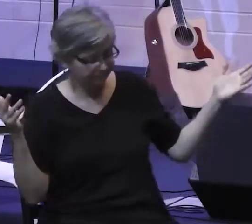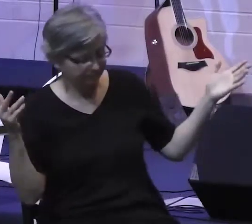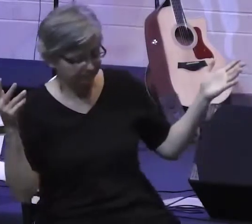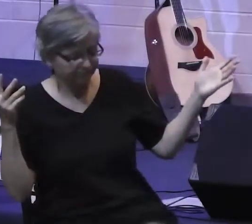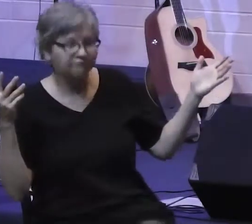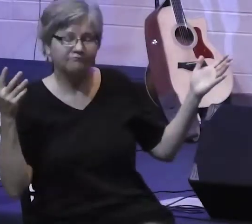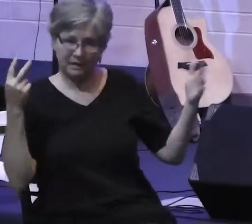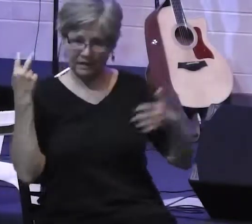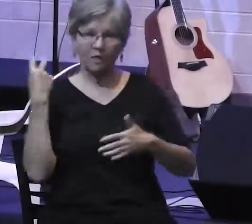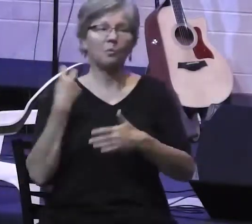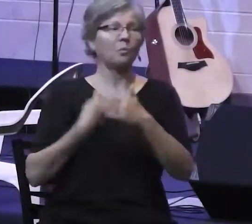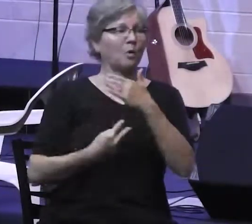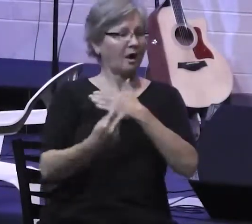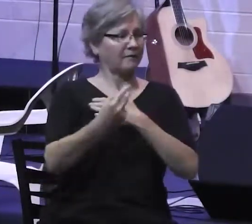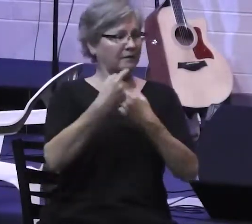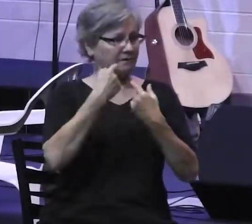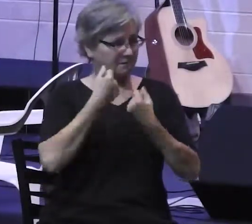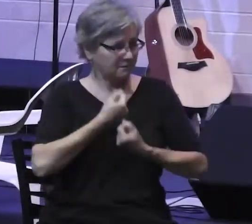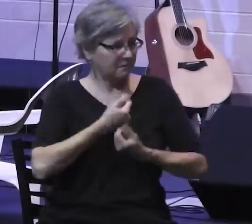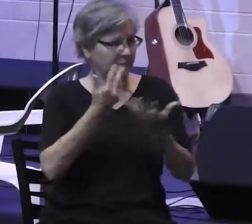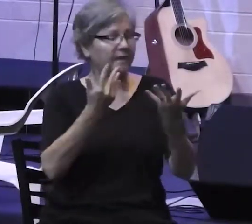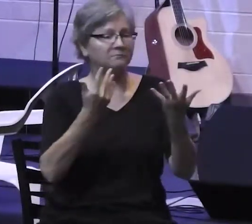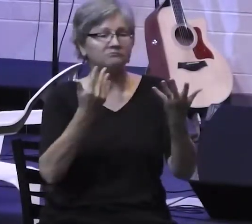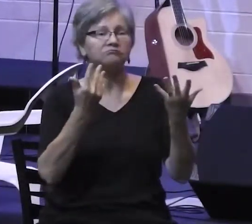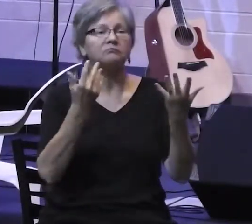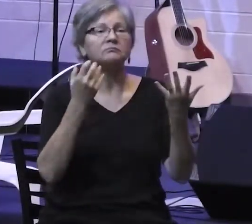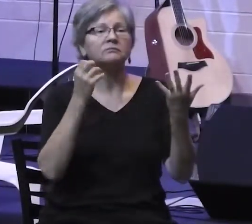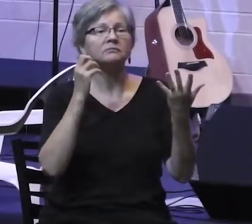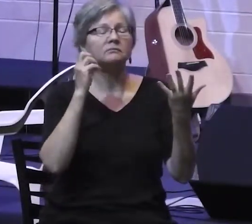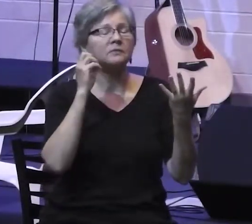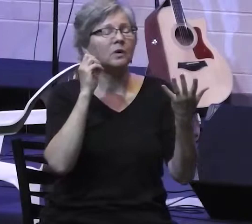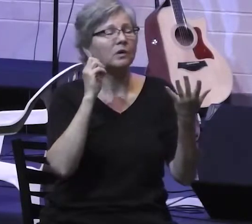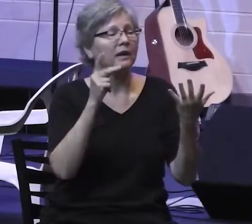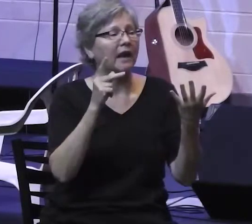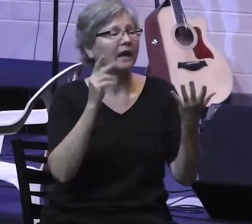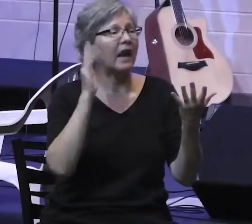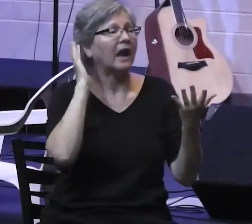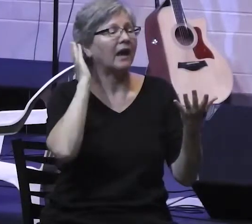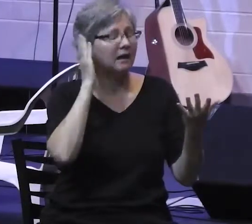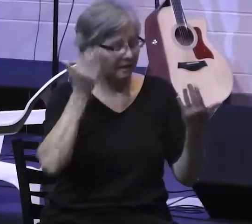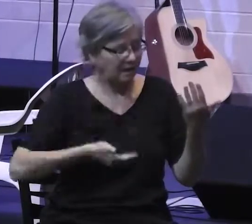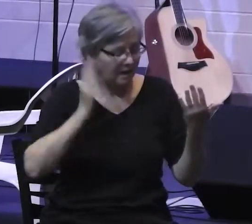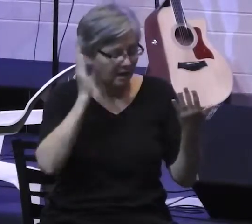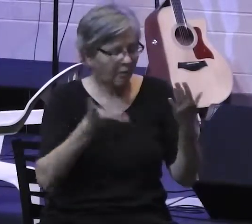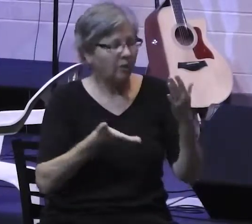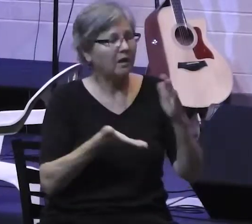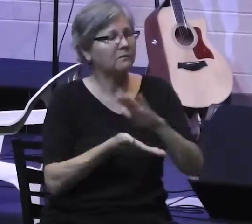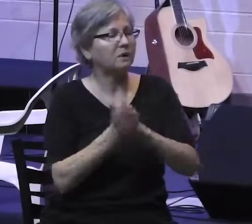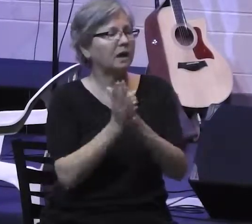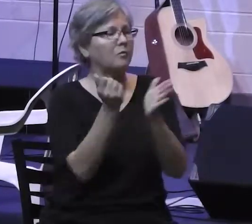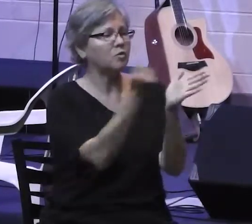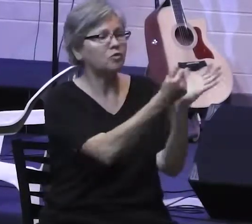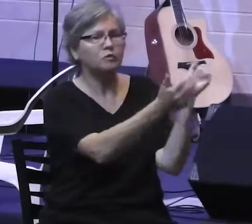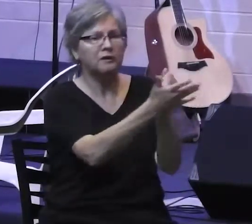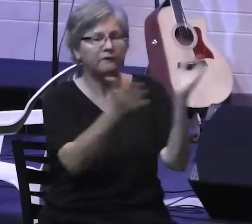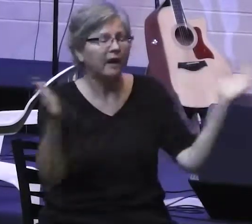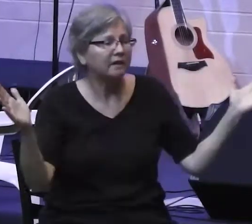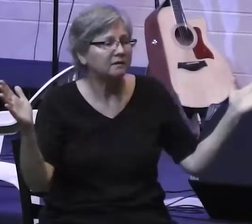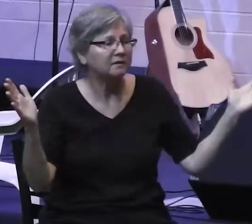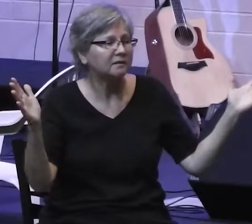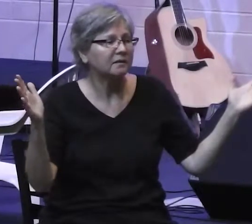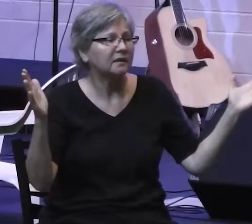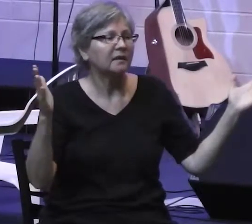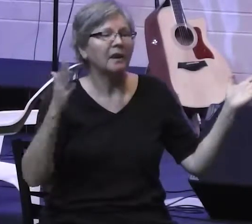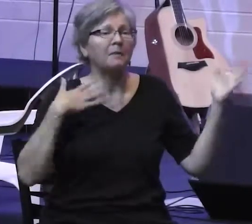of my crucifixion, and they're dividing my garments, and my bones are melting like wax. And it's a prophecy of the crucifixion, which